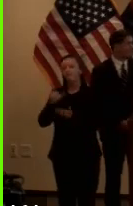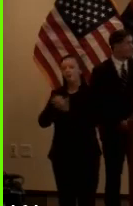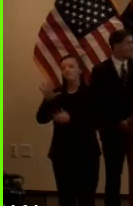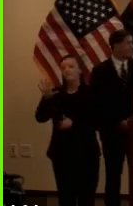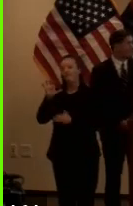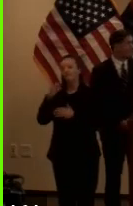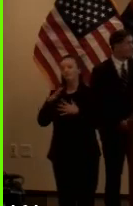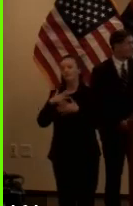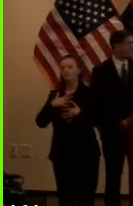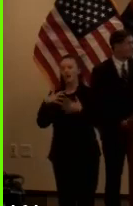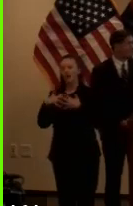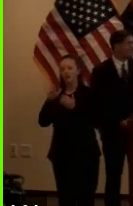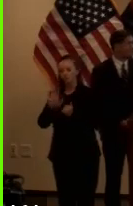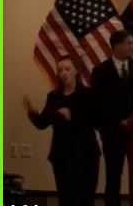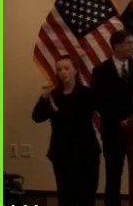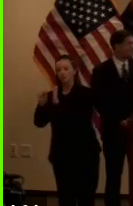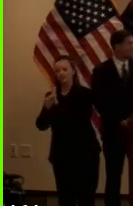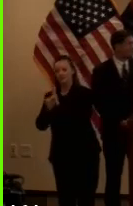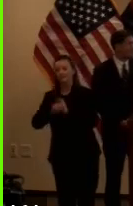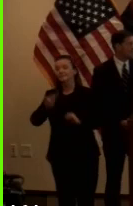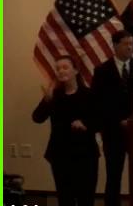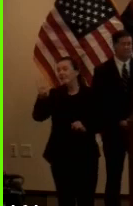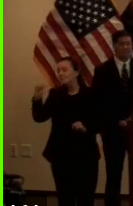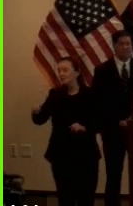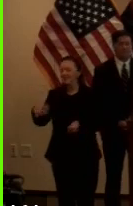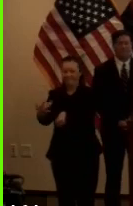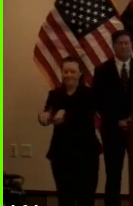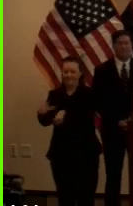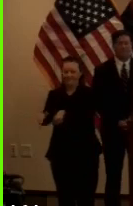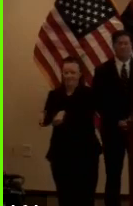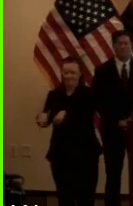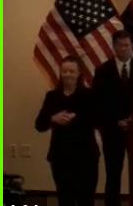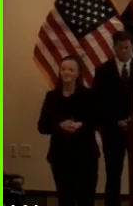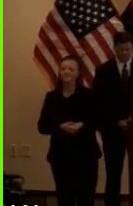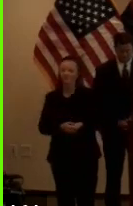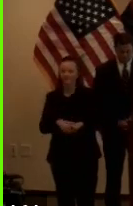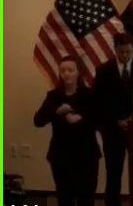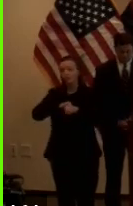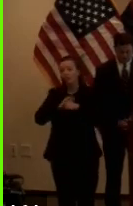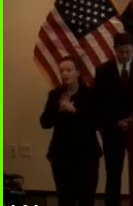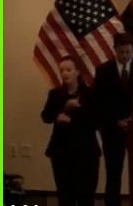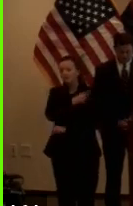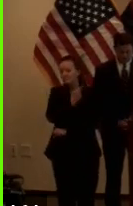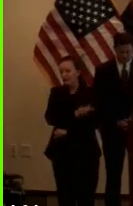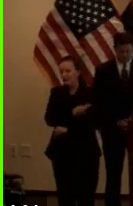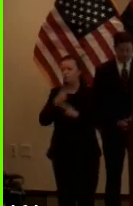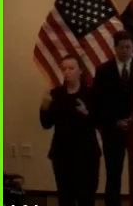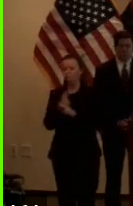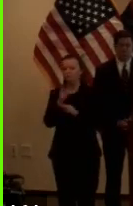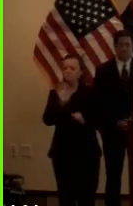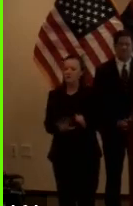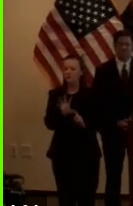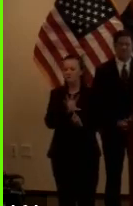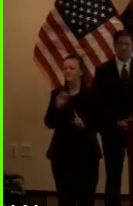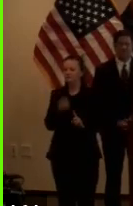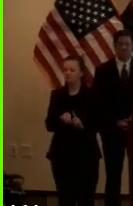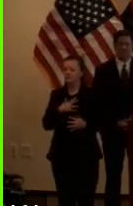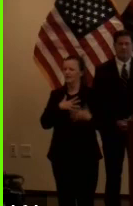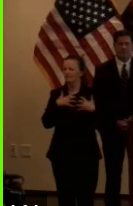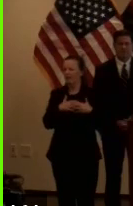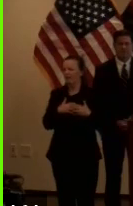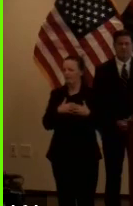currently have approximately 75% available. COVID patients account for approximately 50% of the vents that are